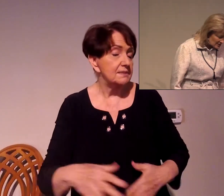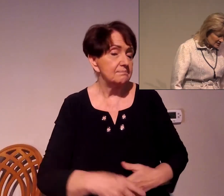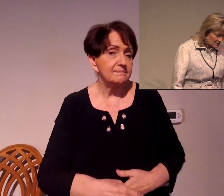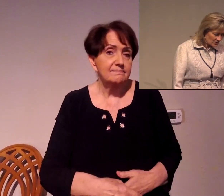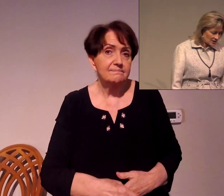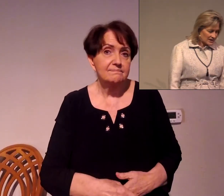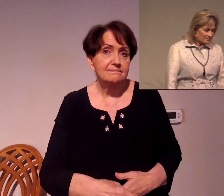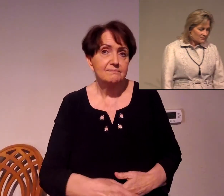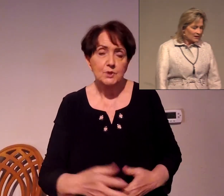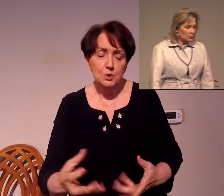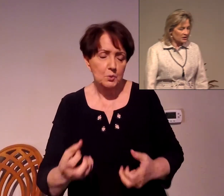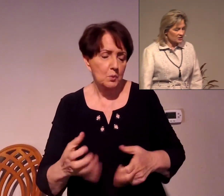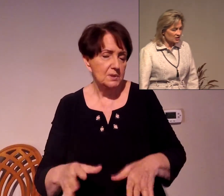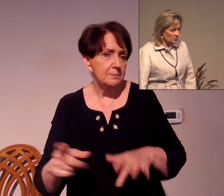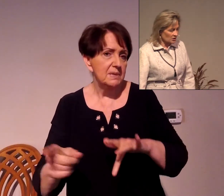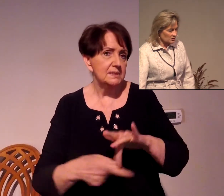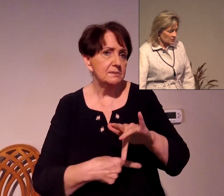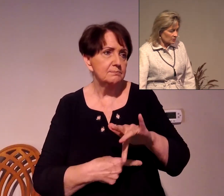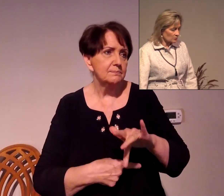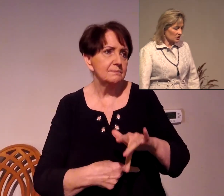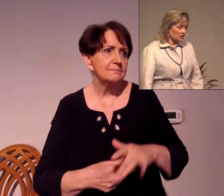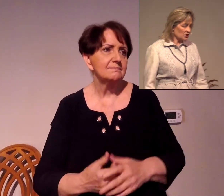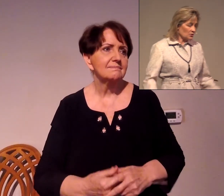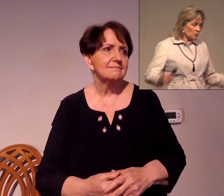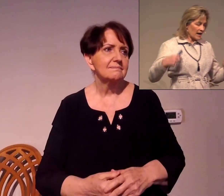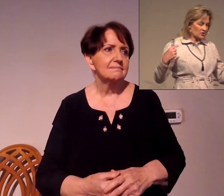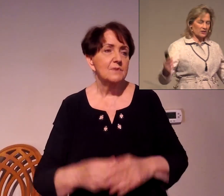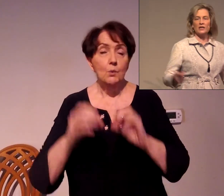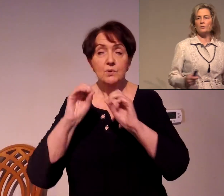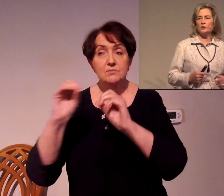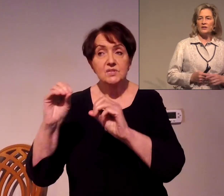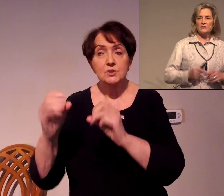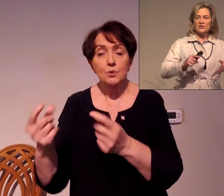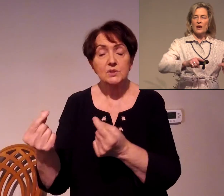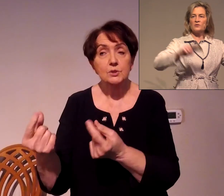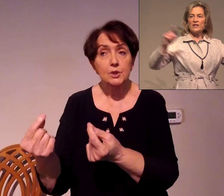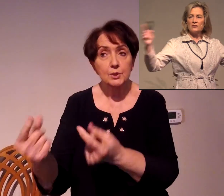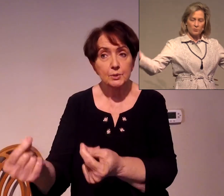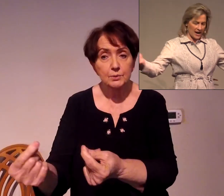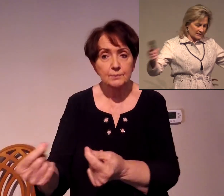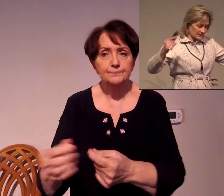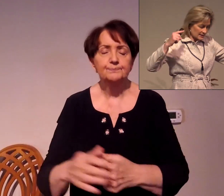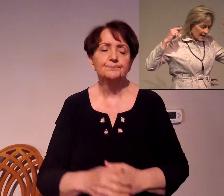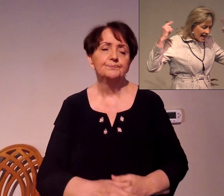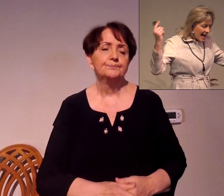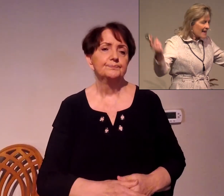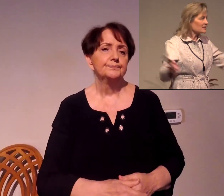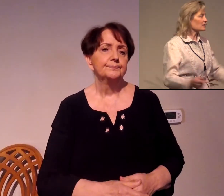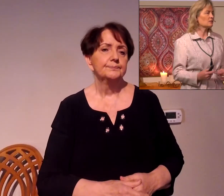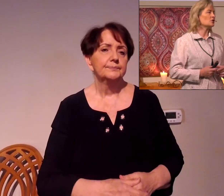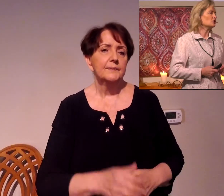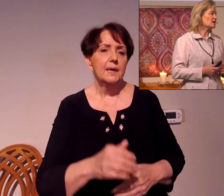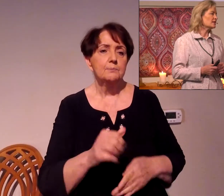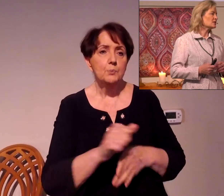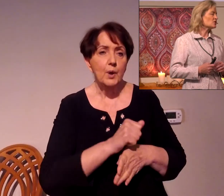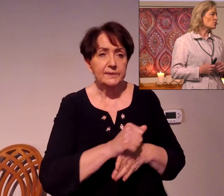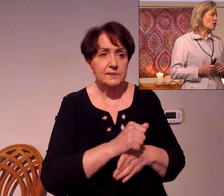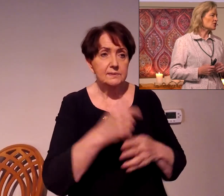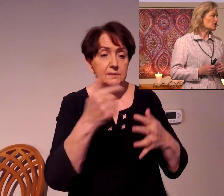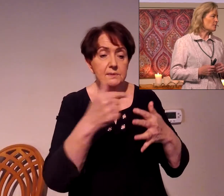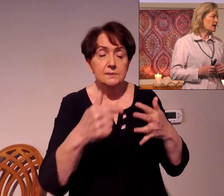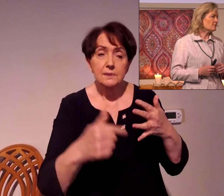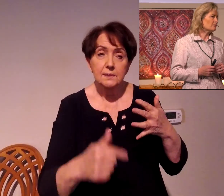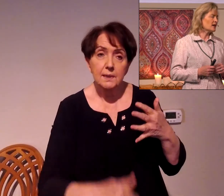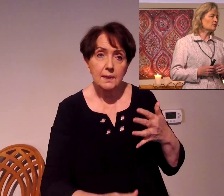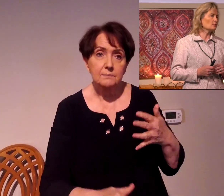want to miss a single Sunday. We're going to teach you what to do, and we're actually going to put the steps into practice as a community. And this is where